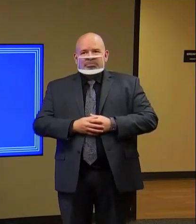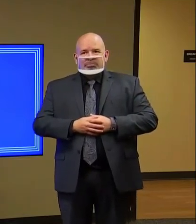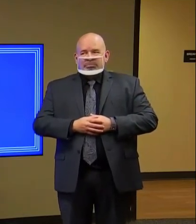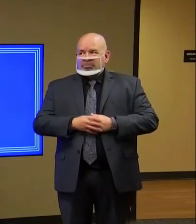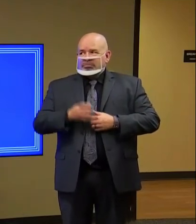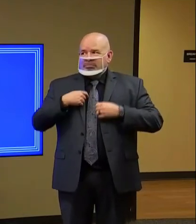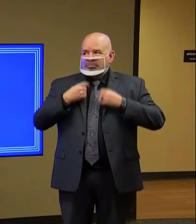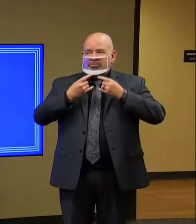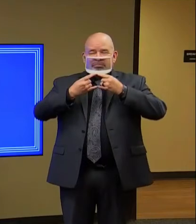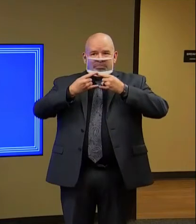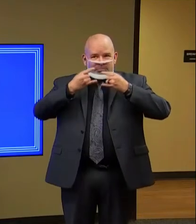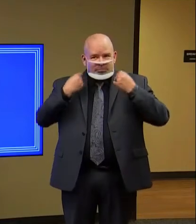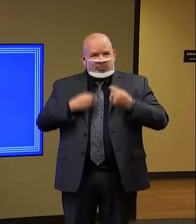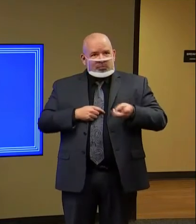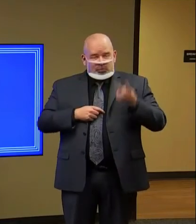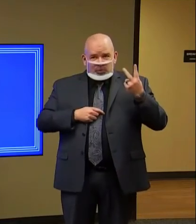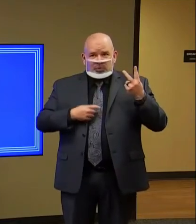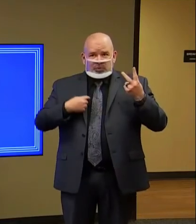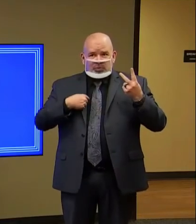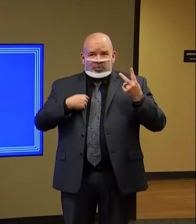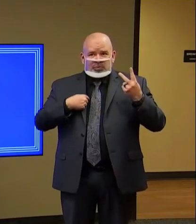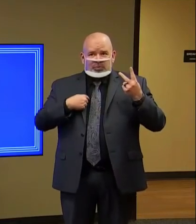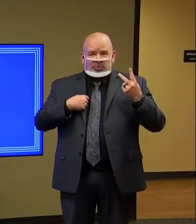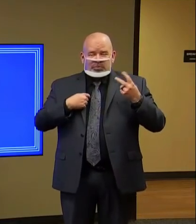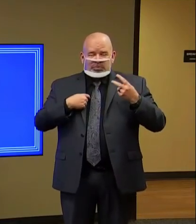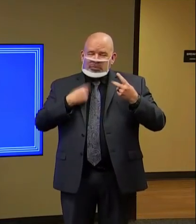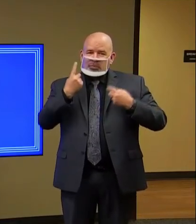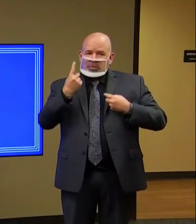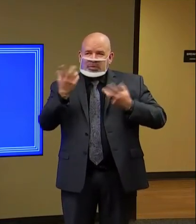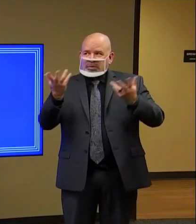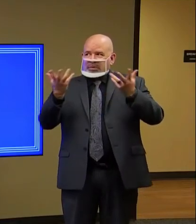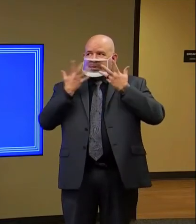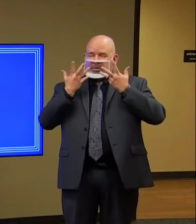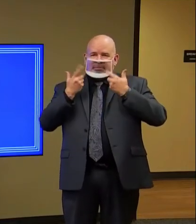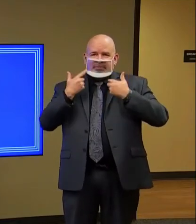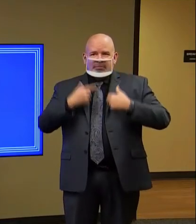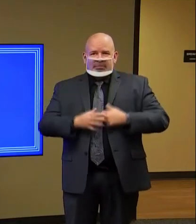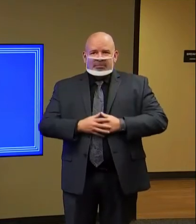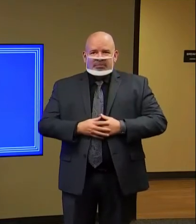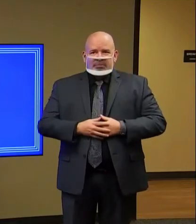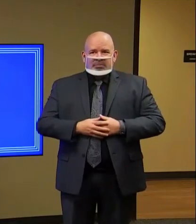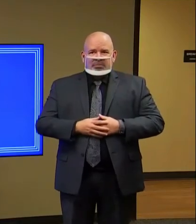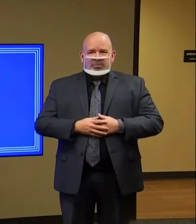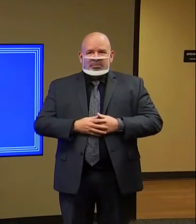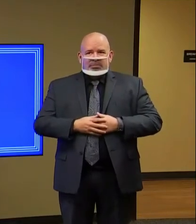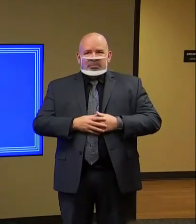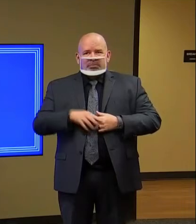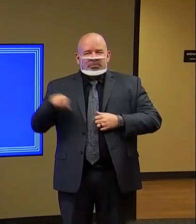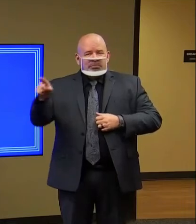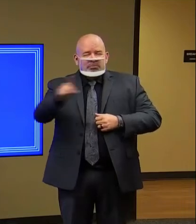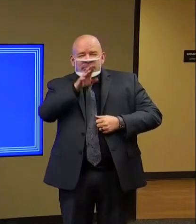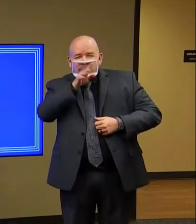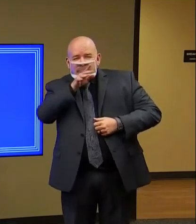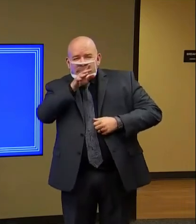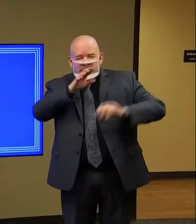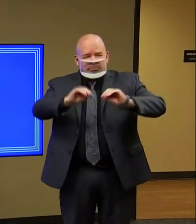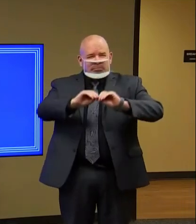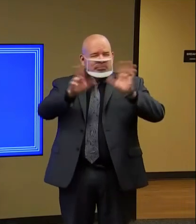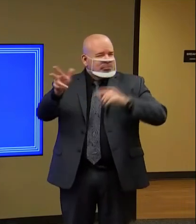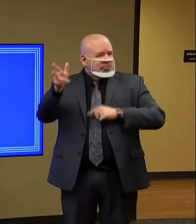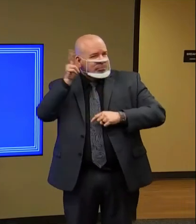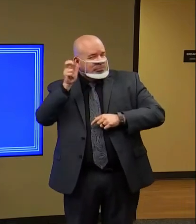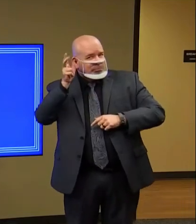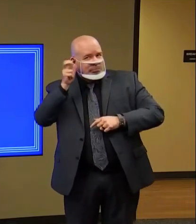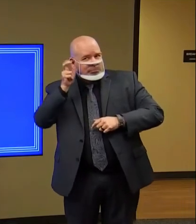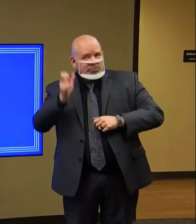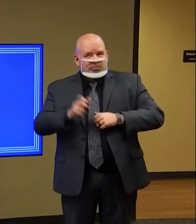paper mask off and take this one off in the hopes that you can hear me a little better. So I'm wearing my mask today, and you'll